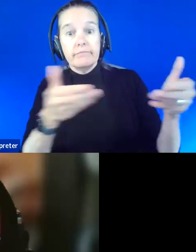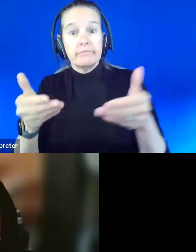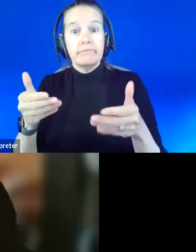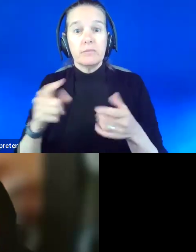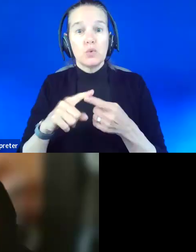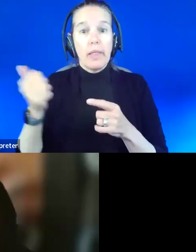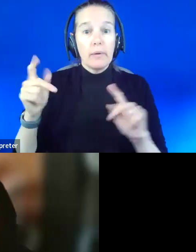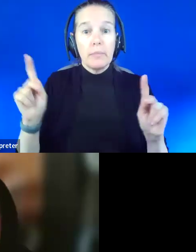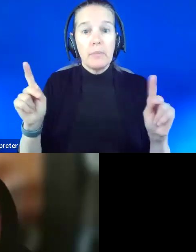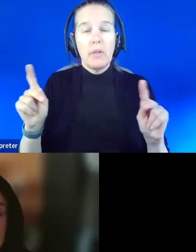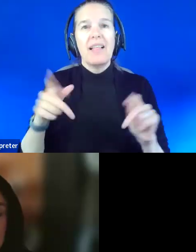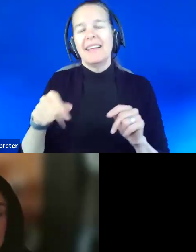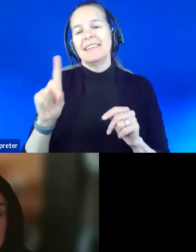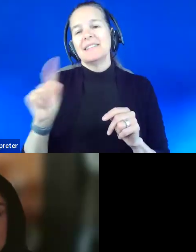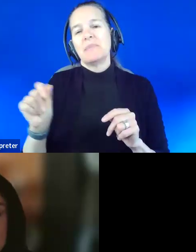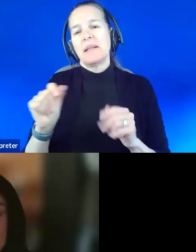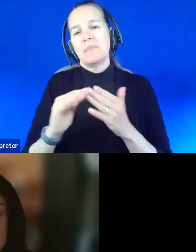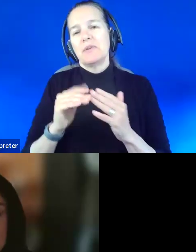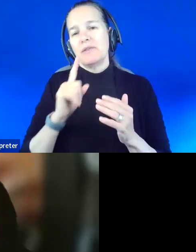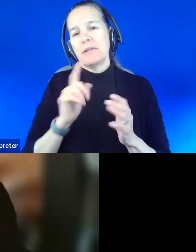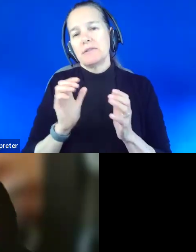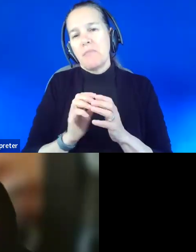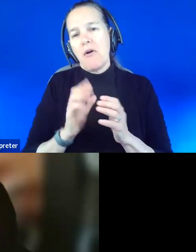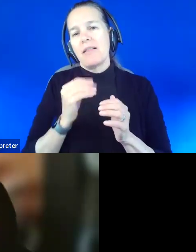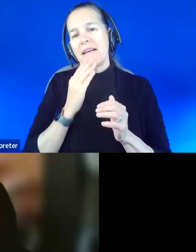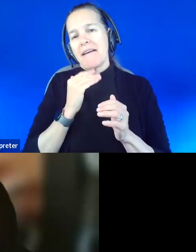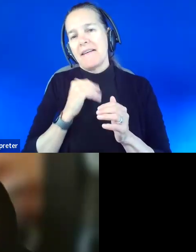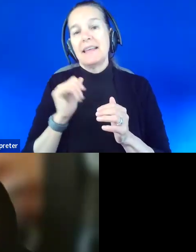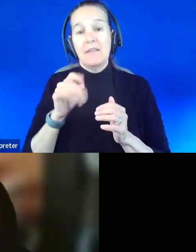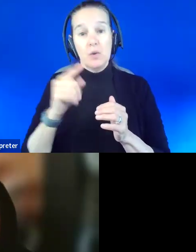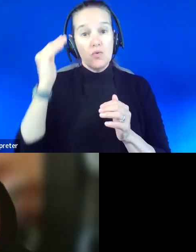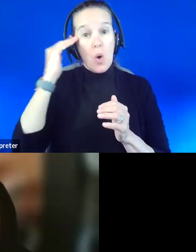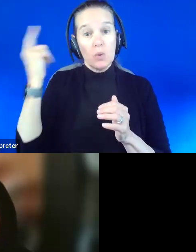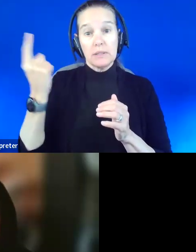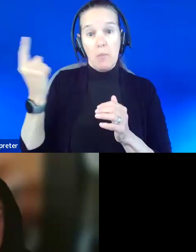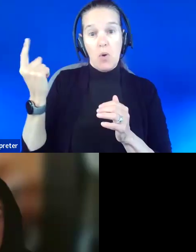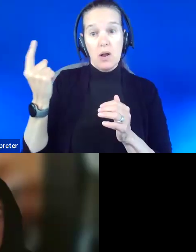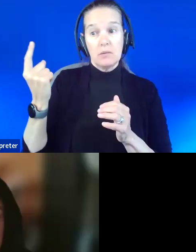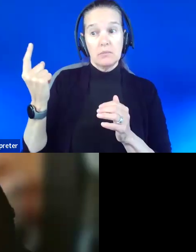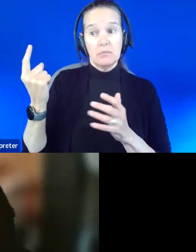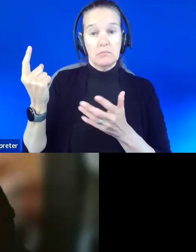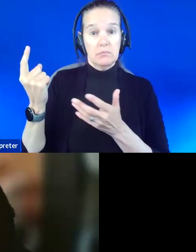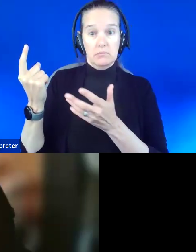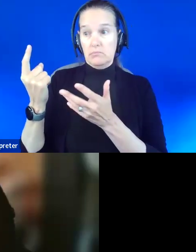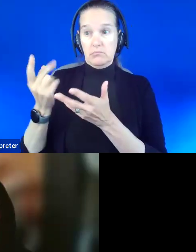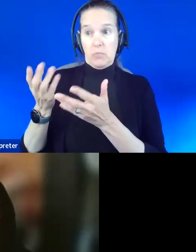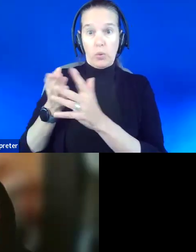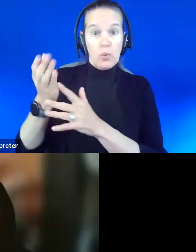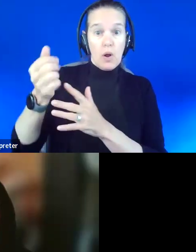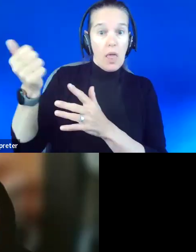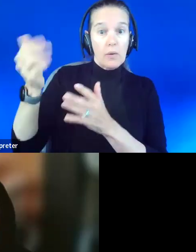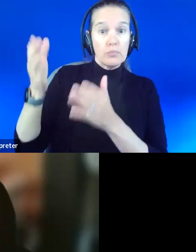really small and it's really kind, and so I think if you know someone through someone, it's a really nice way to get to network with